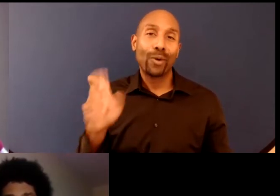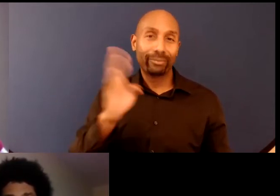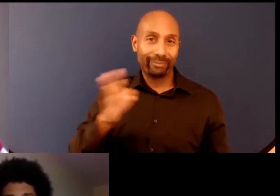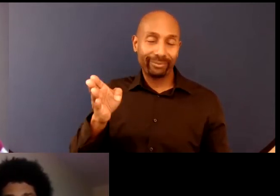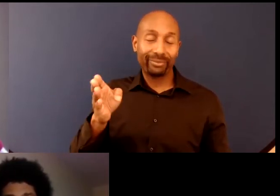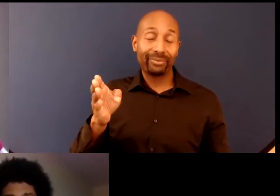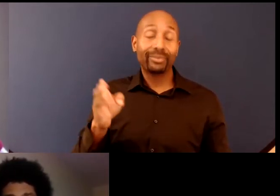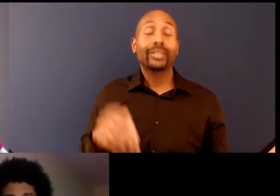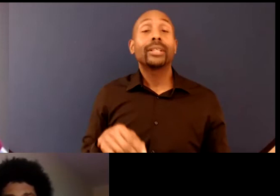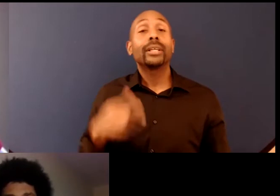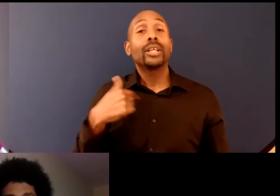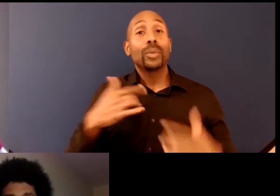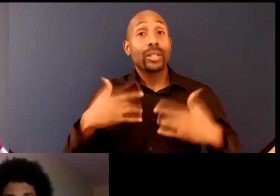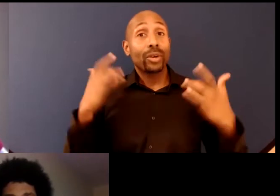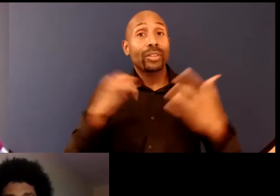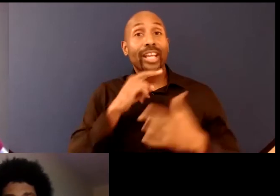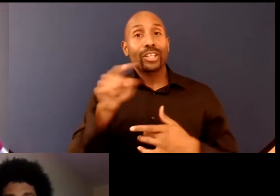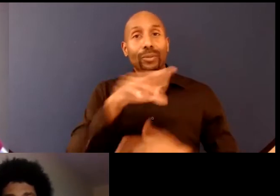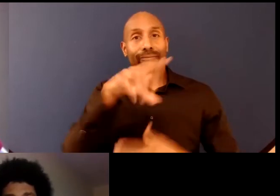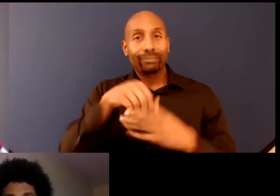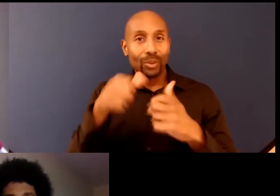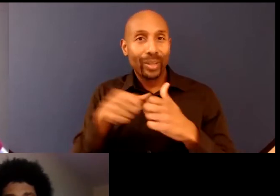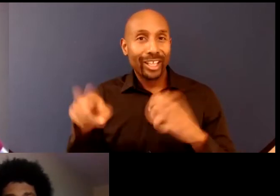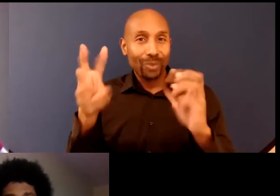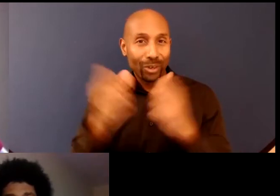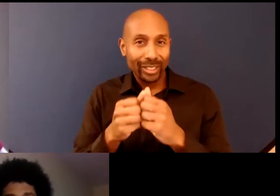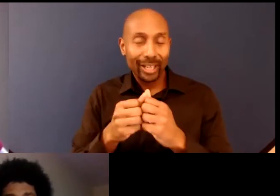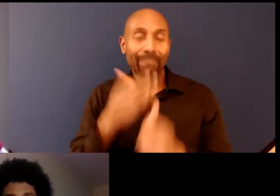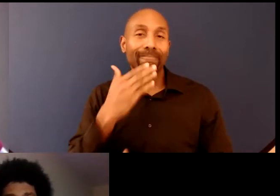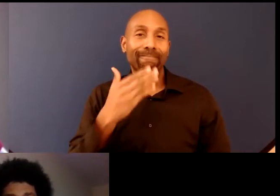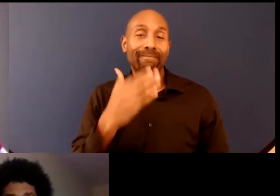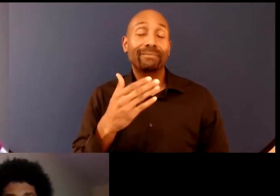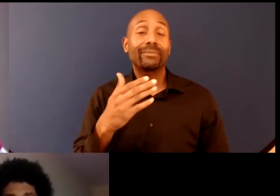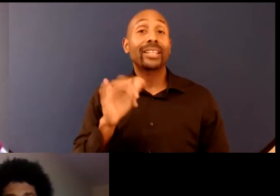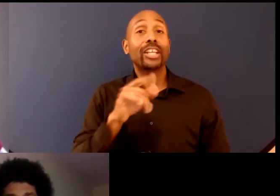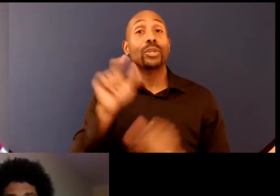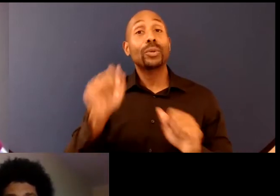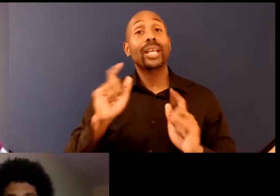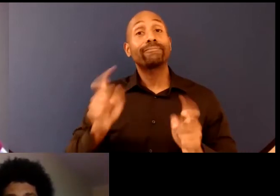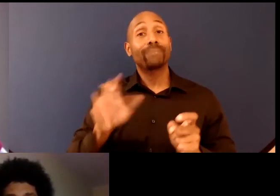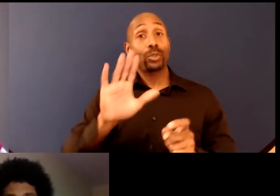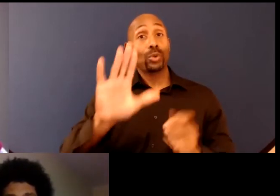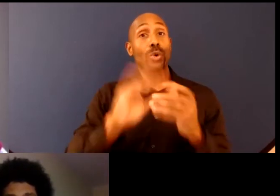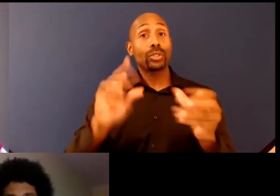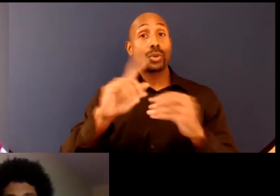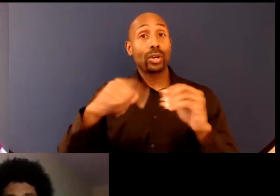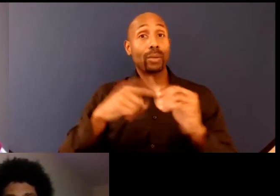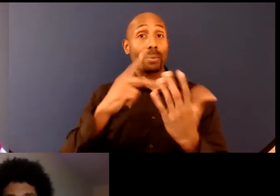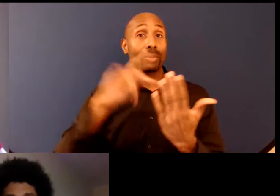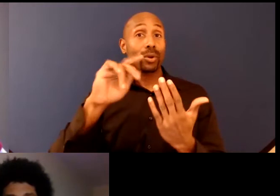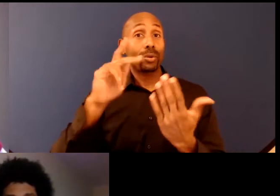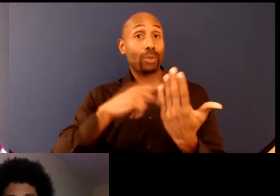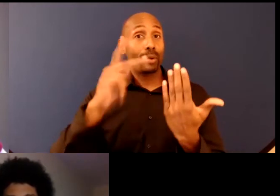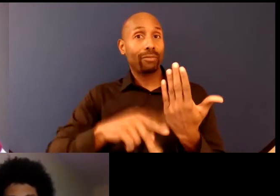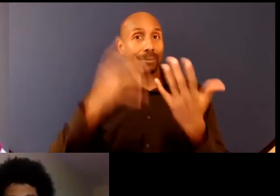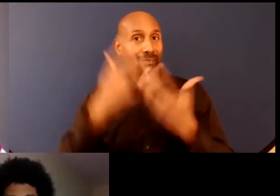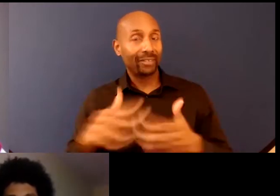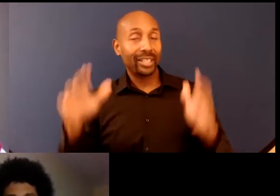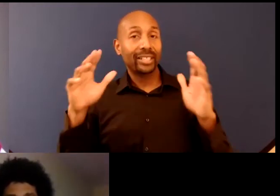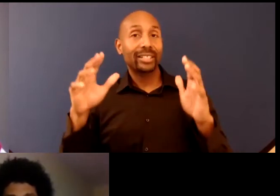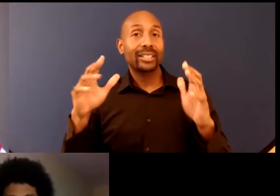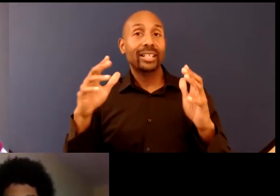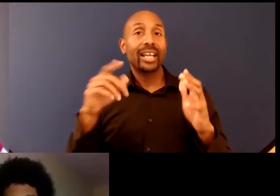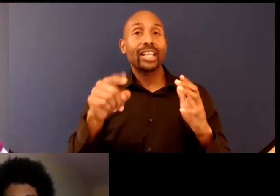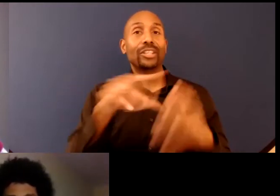you join us for this workshop, and that you might be able to contribute your story at the end of this program and be a part of this cultural